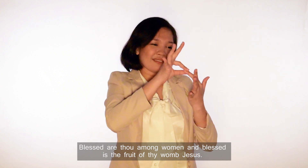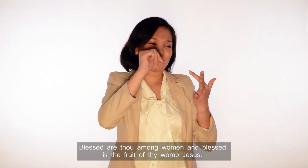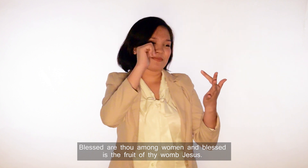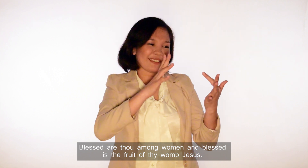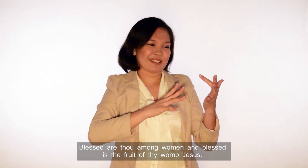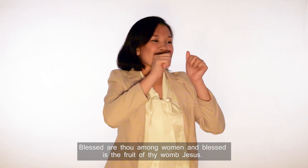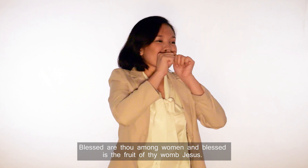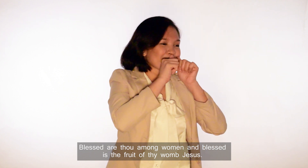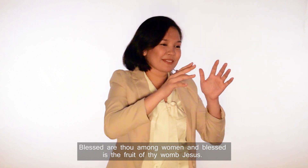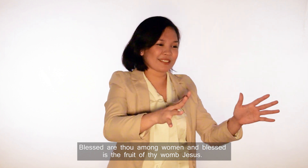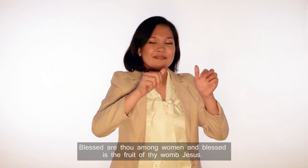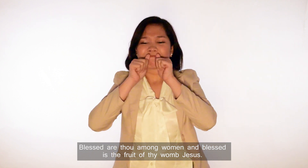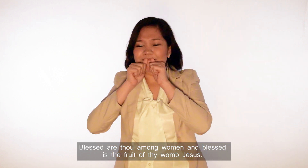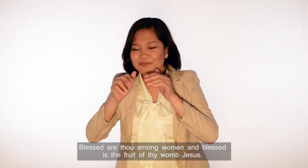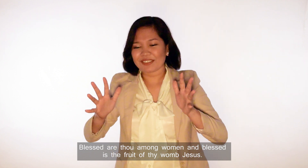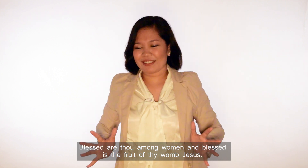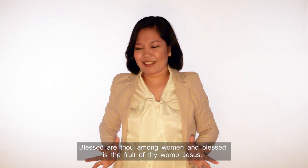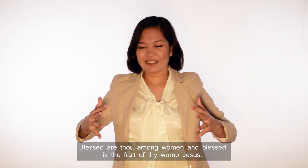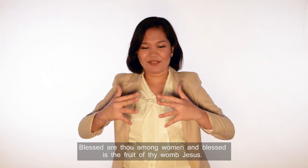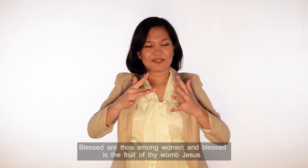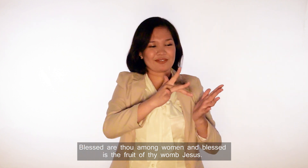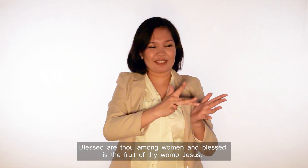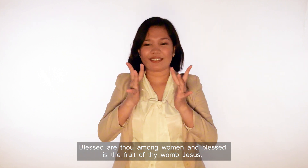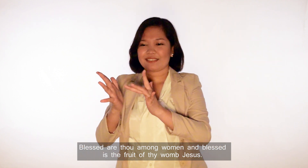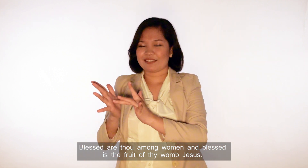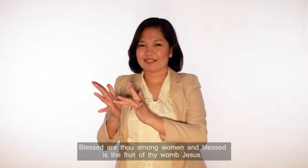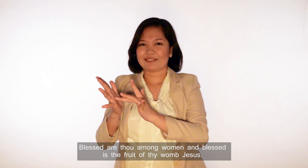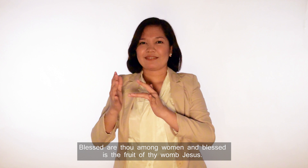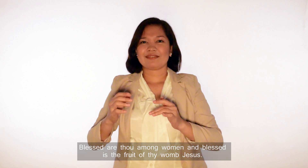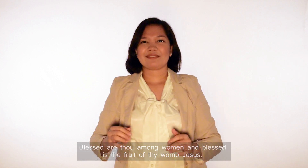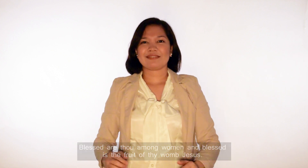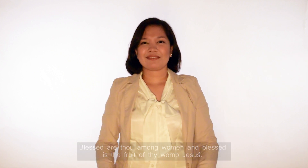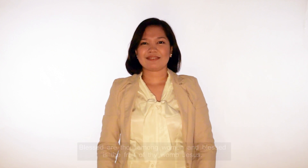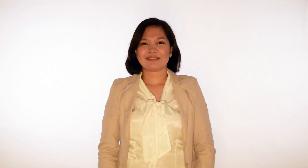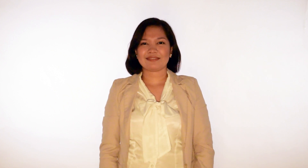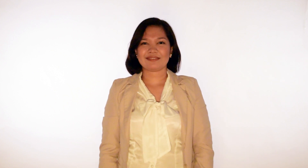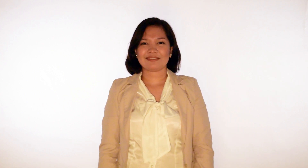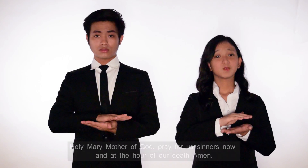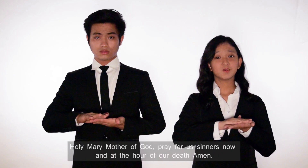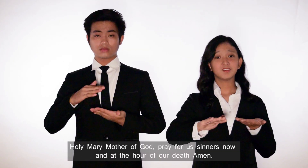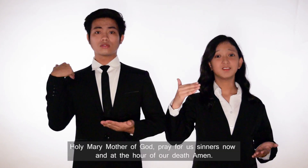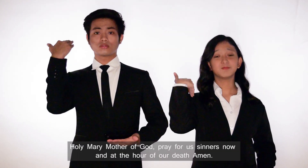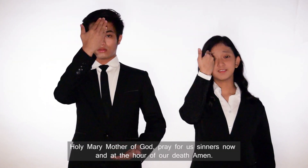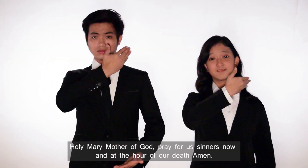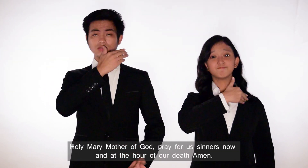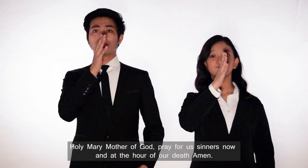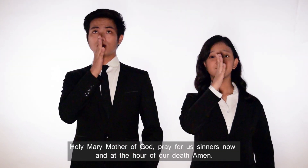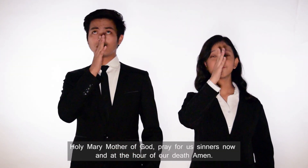Blessed are you among women, and blessed is the fruit of your womb, Jesus. Holy Mary, Mother of